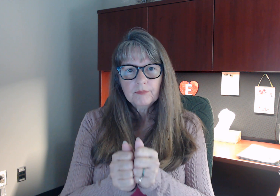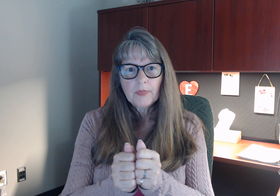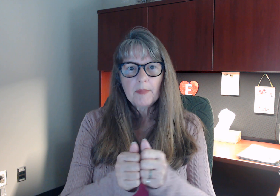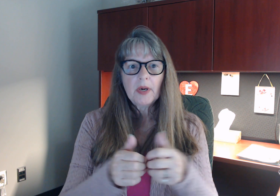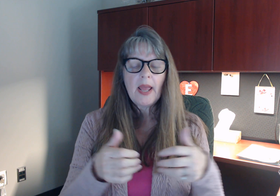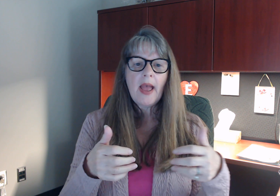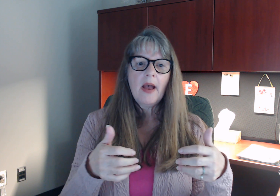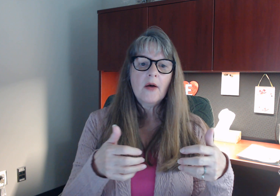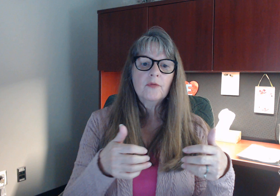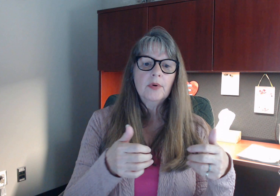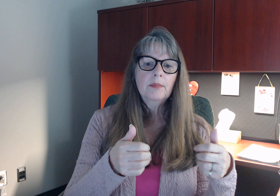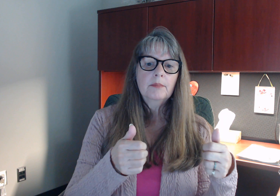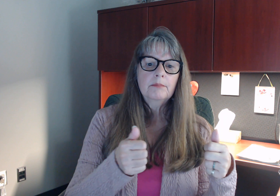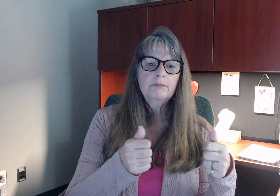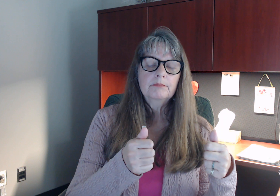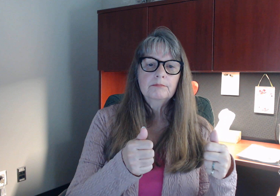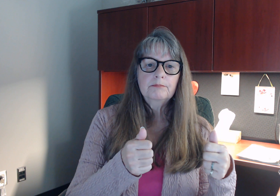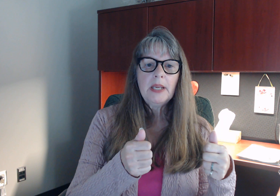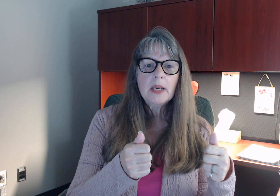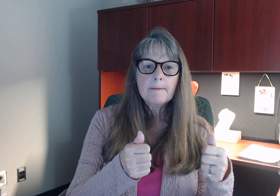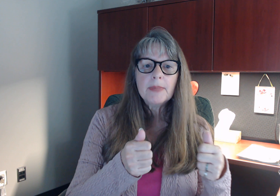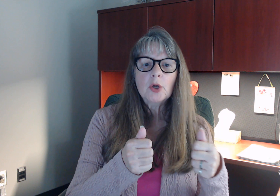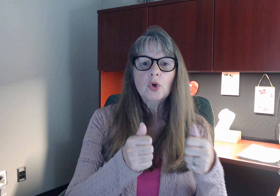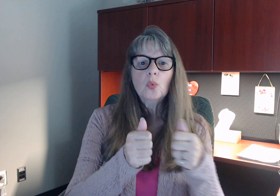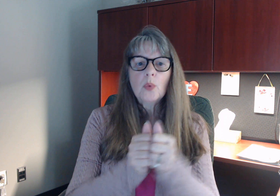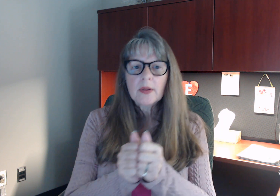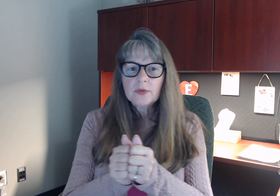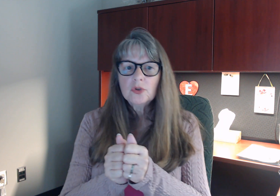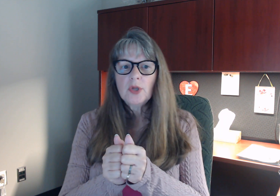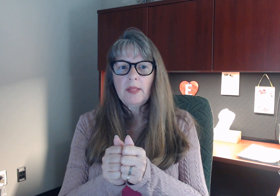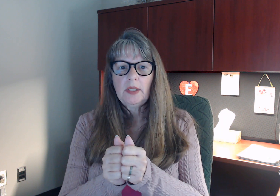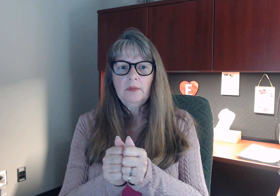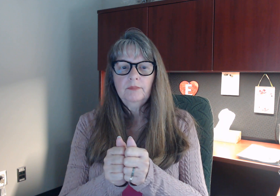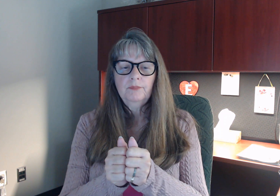I'm going to have peanut butter with jelly